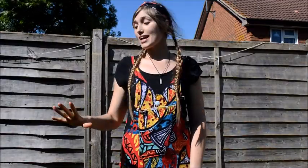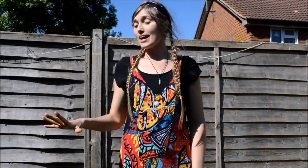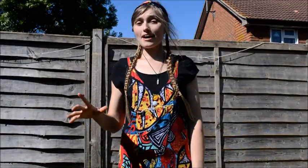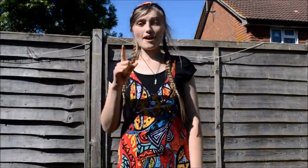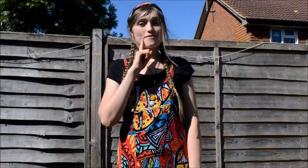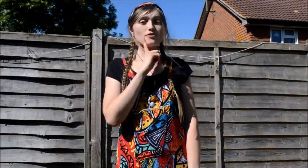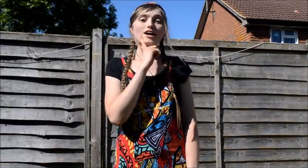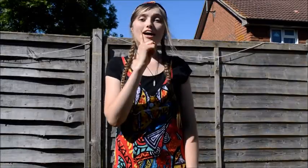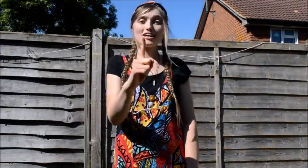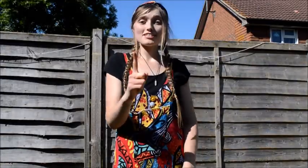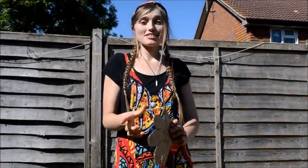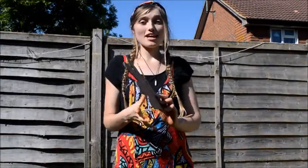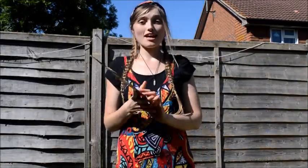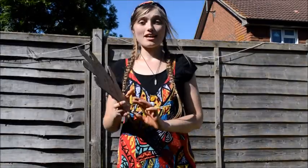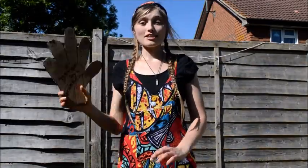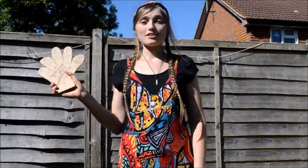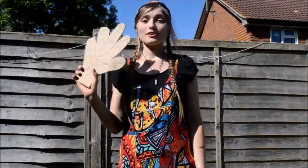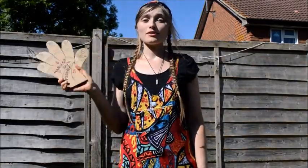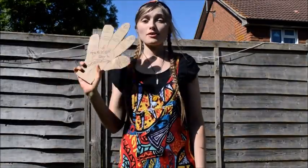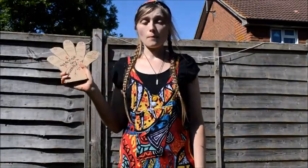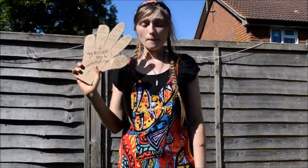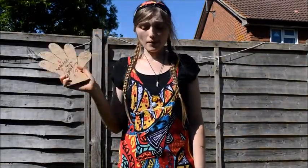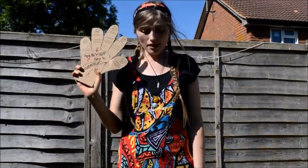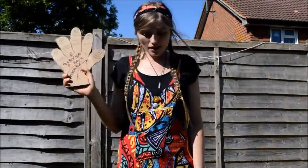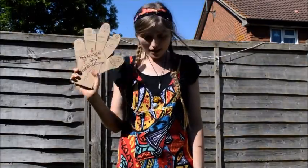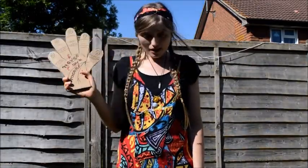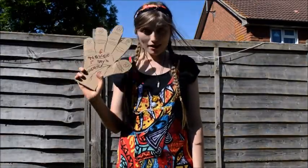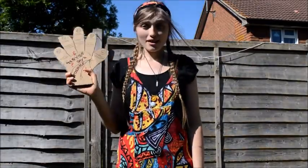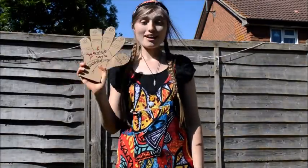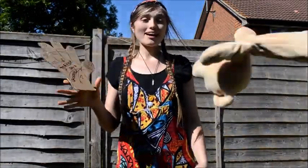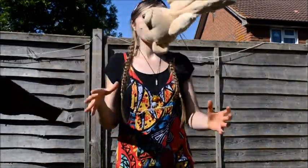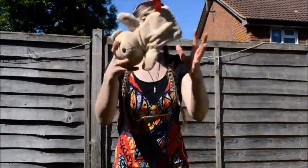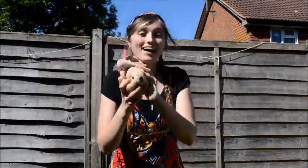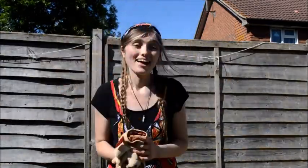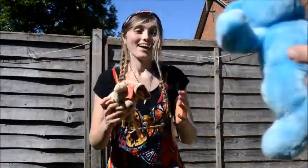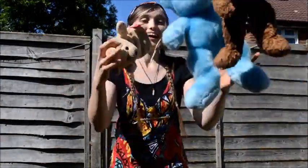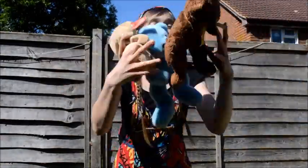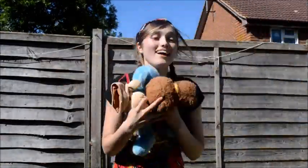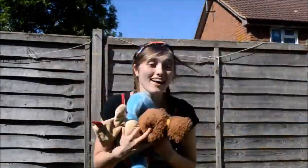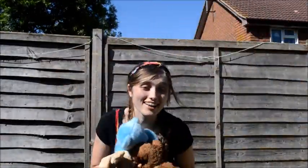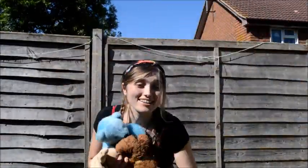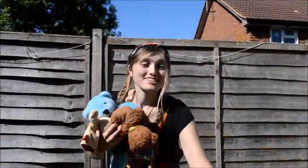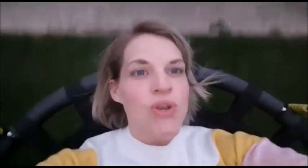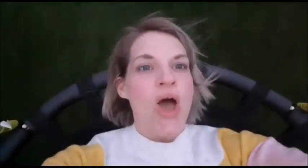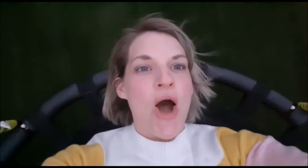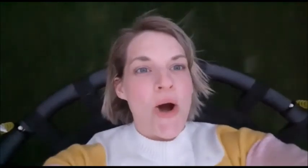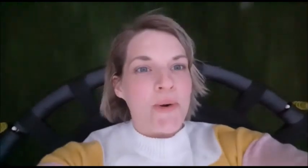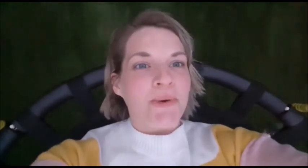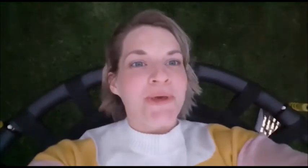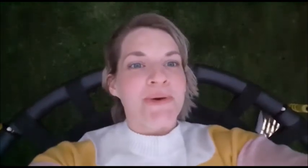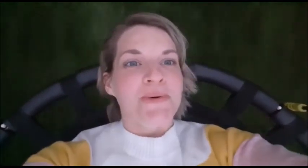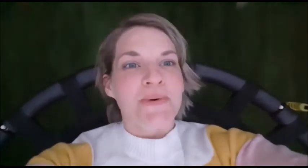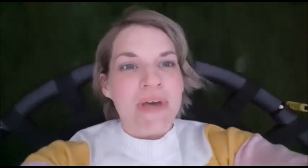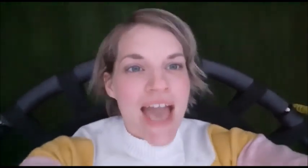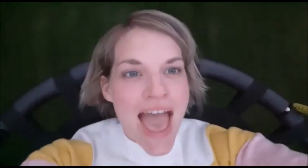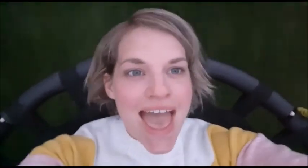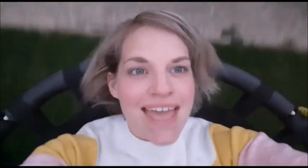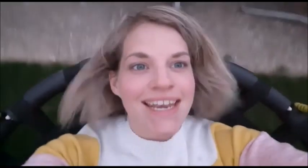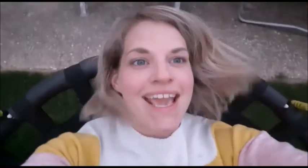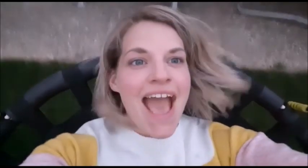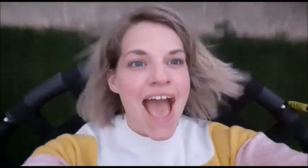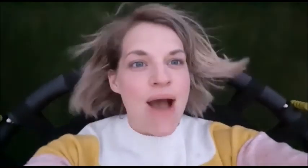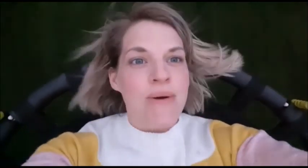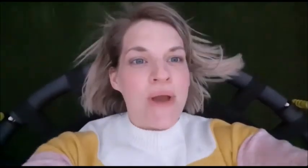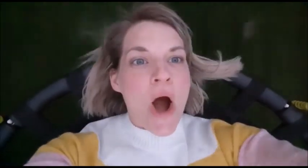you're